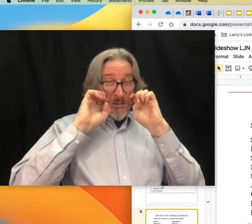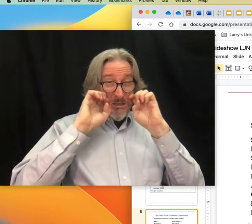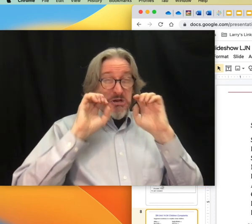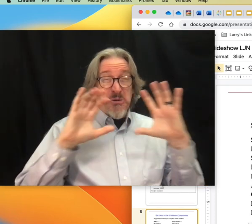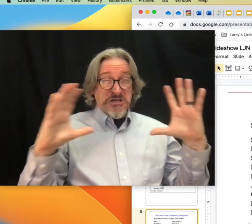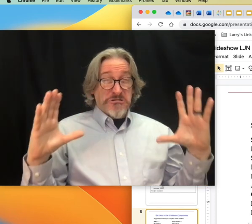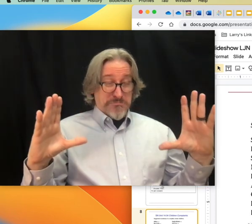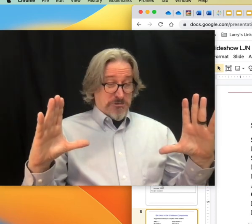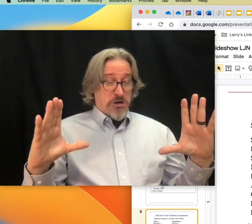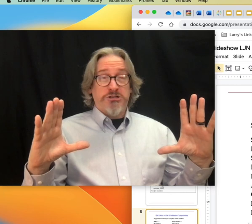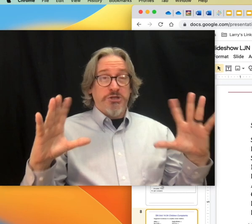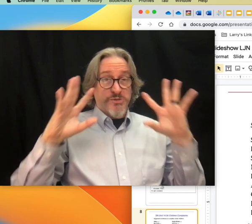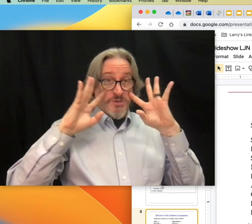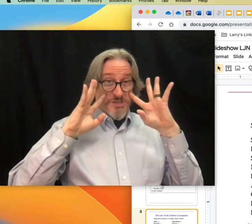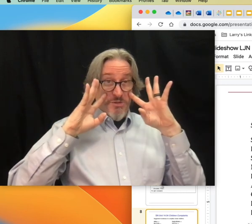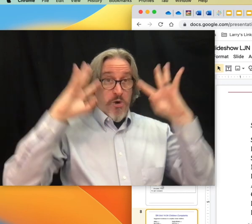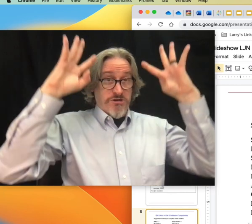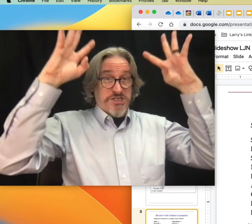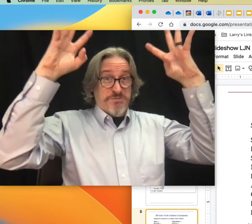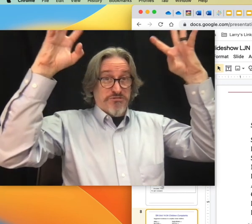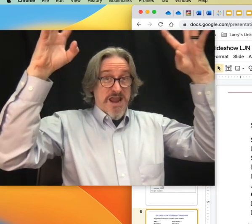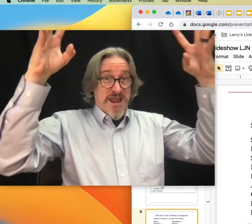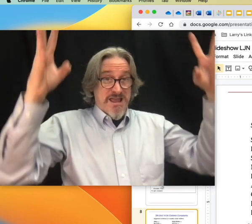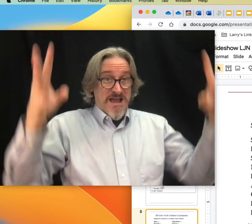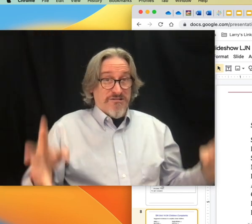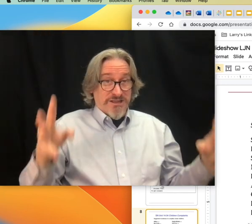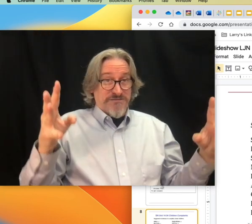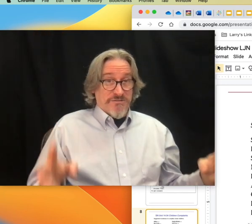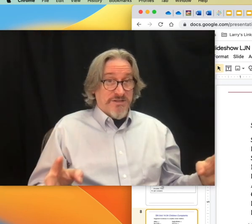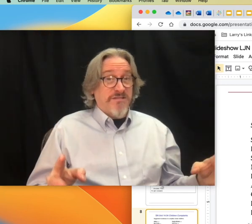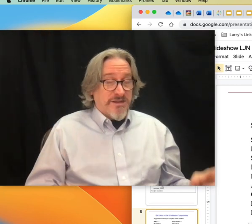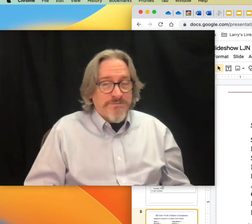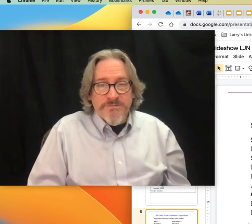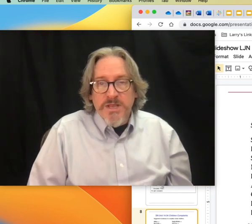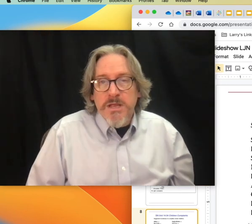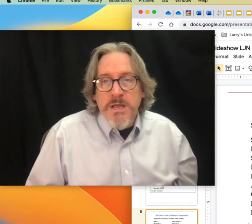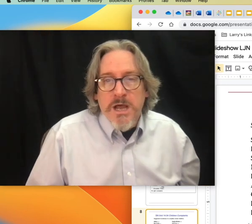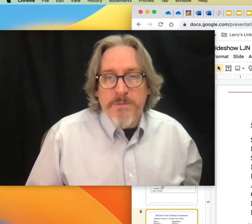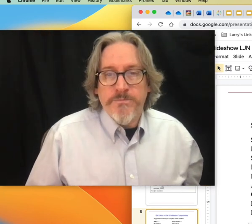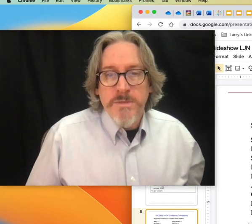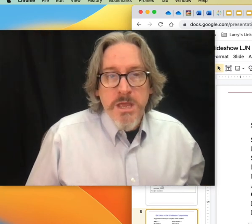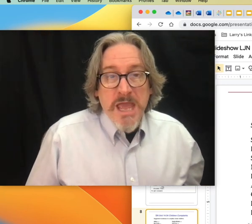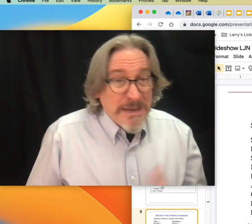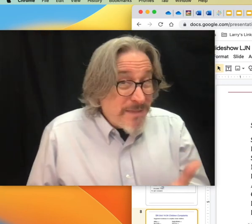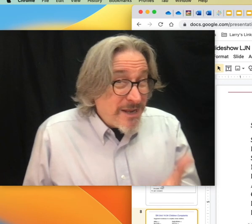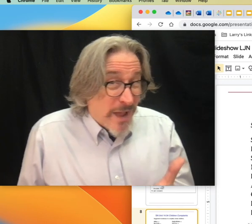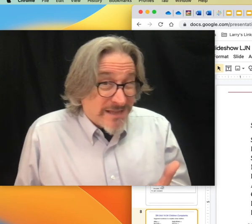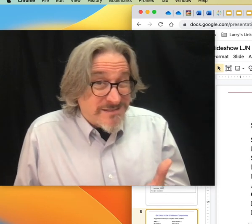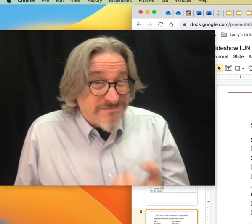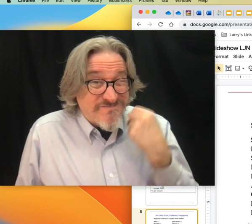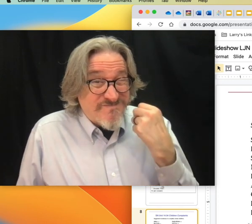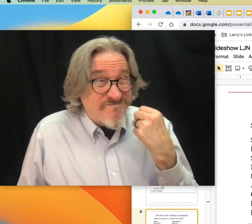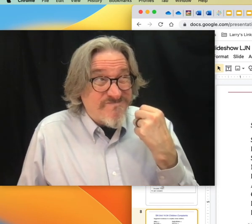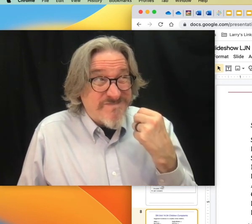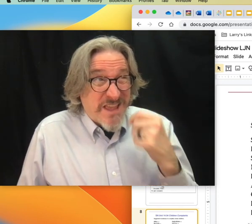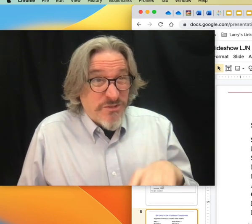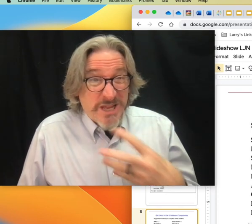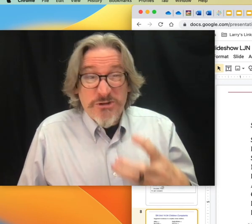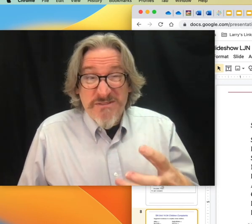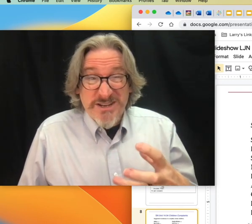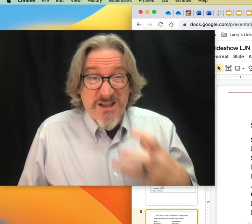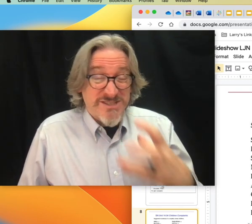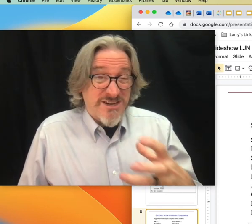Like, you know, in cartoons where you see the water spraying out like a fountain. Right? In many ways,